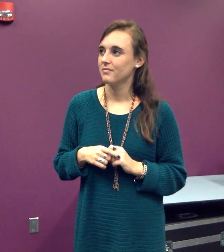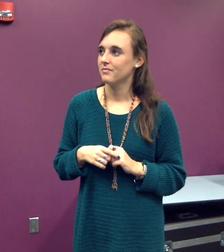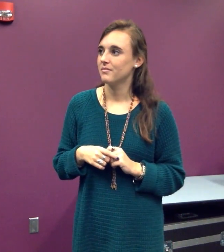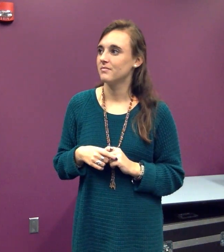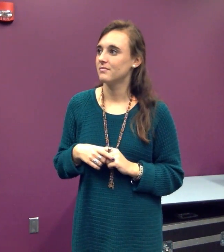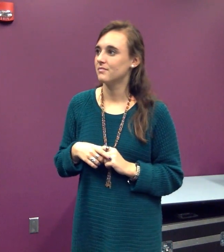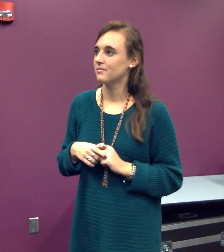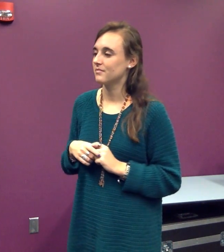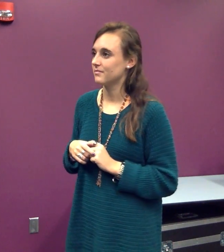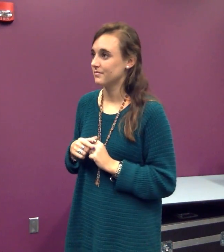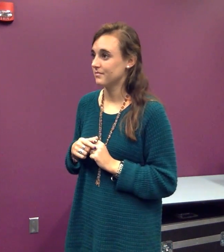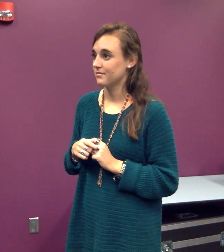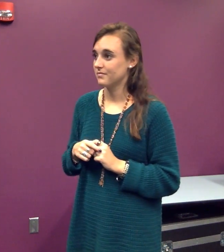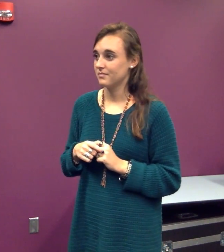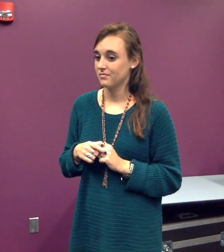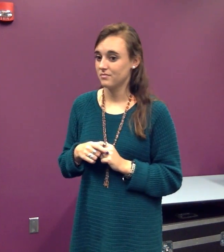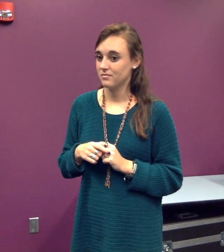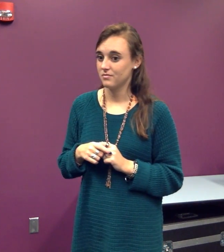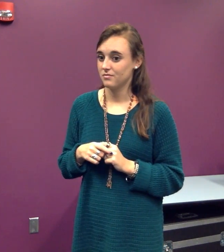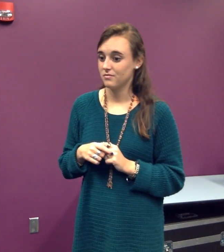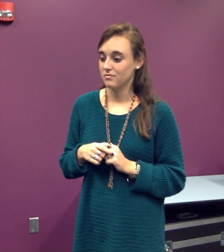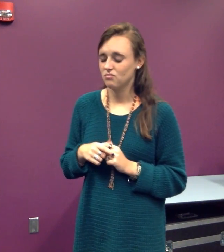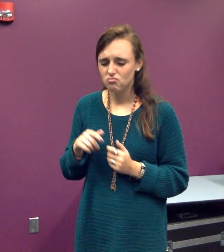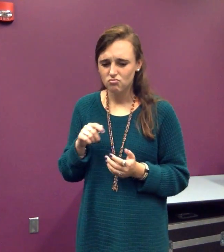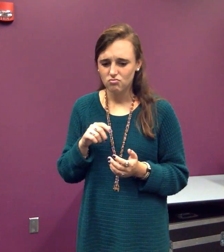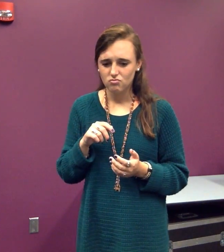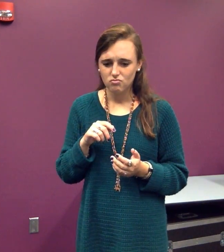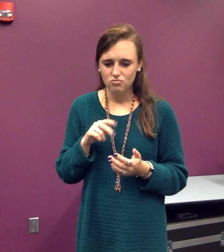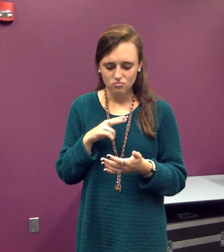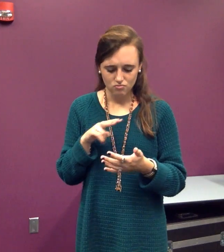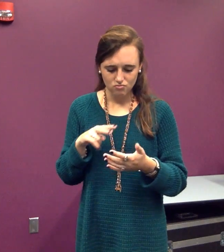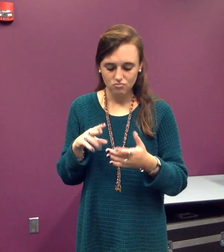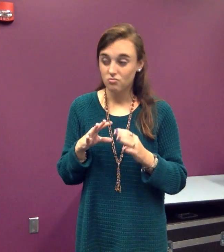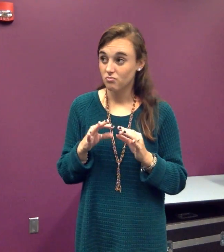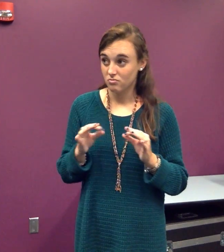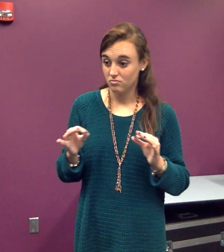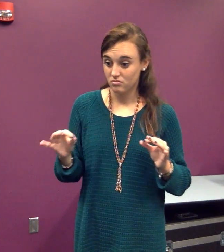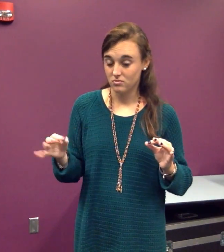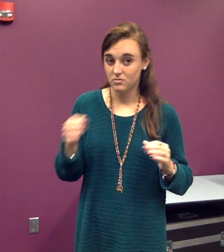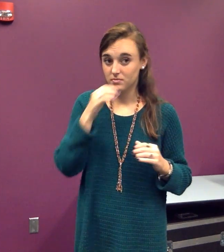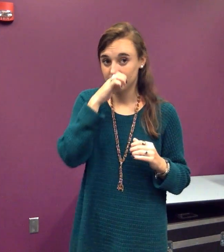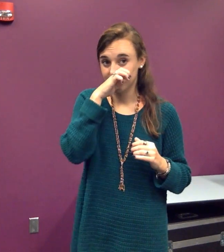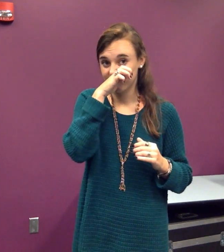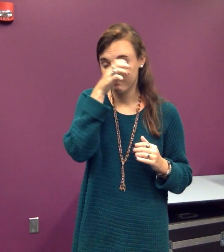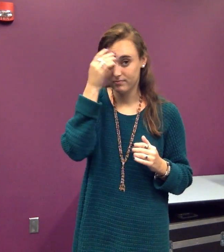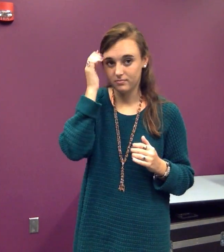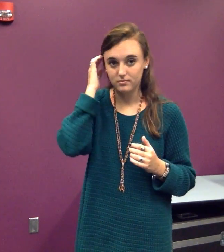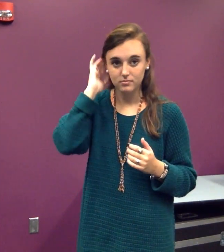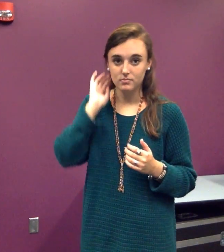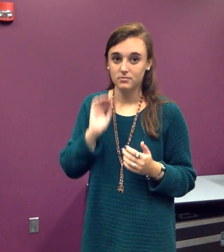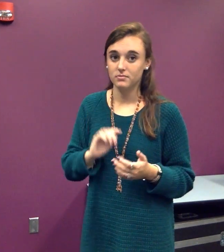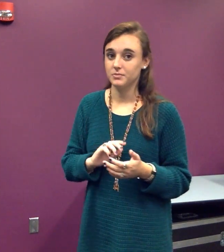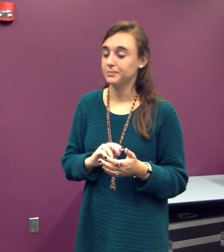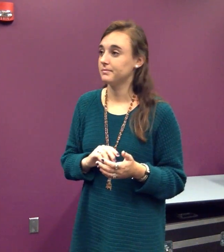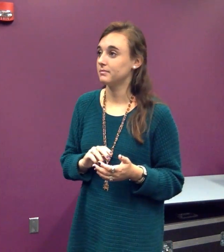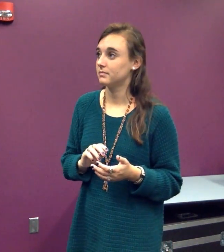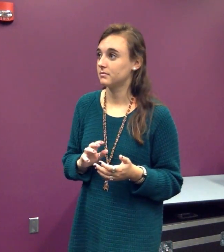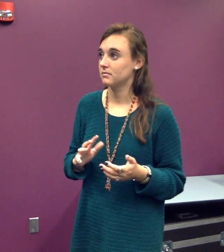So when you read your sentence, this fits then. We've written when objects travel into the distance, they become shorter, narrower, and lighter in